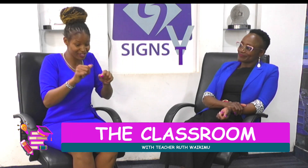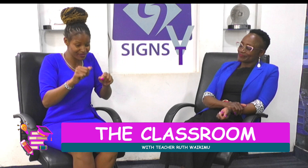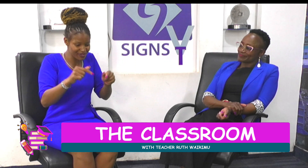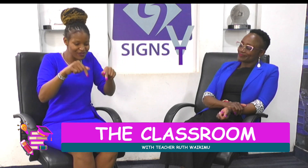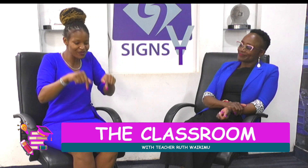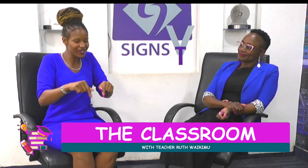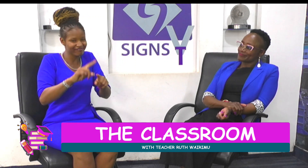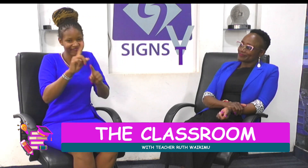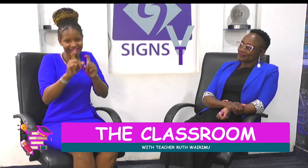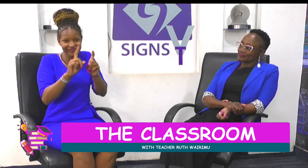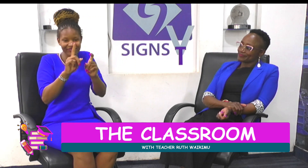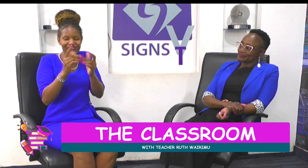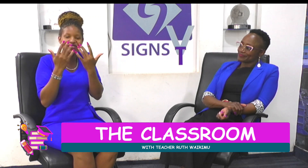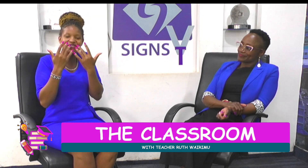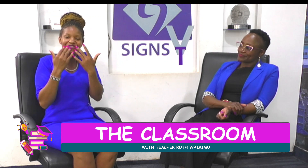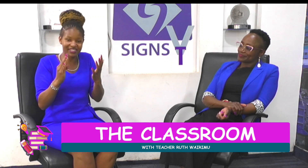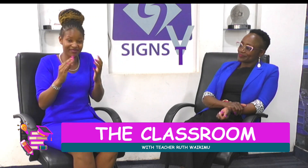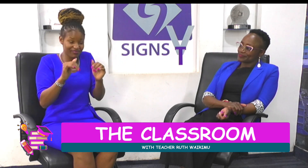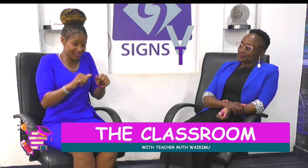And I pray that, you know, God